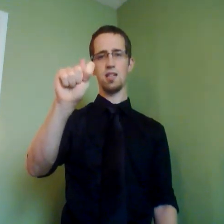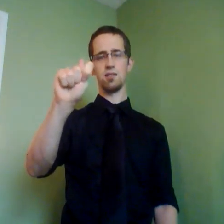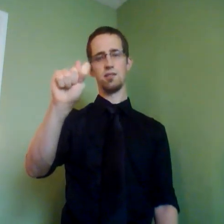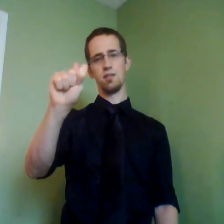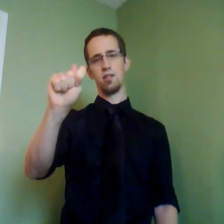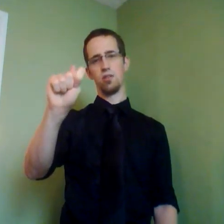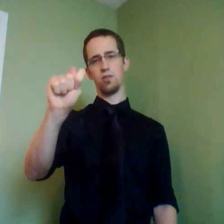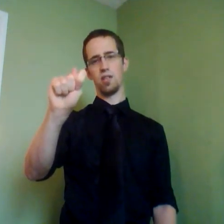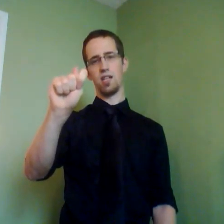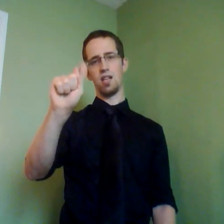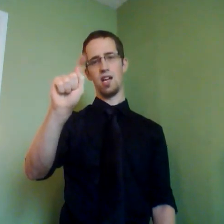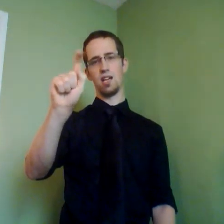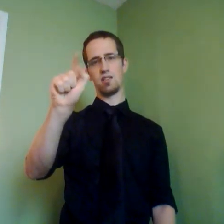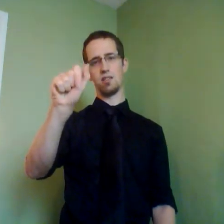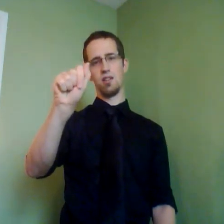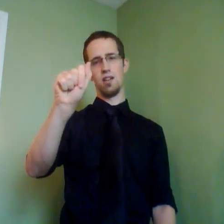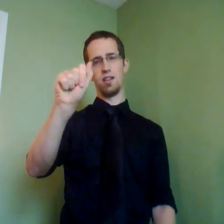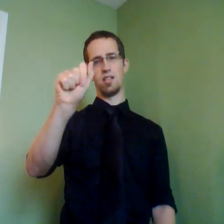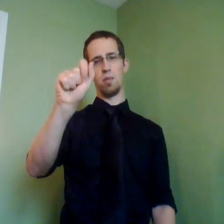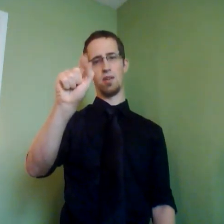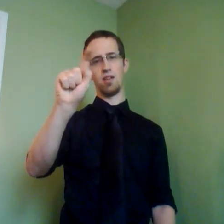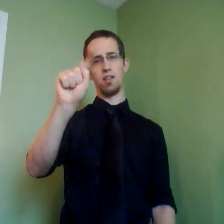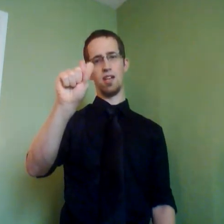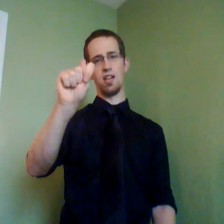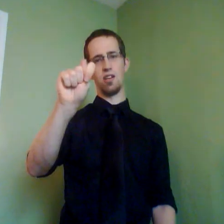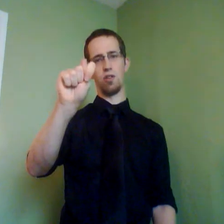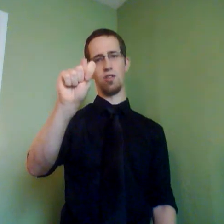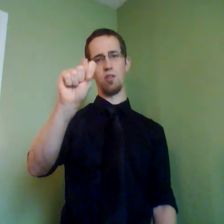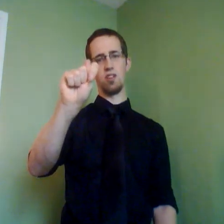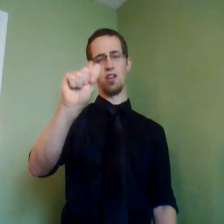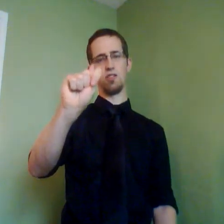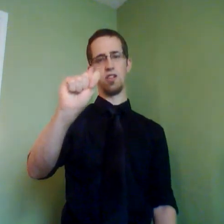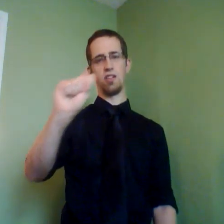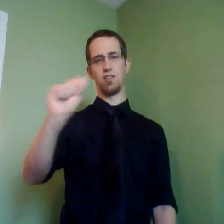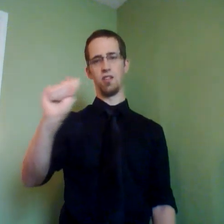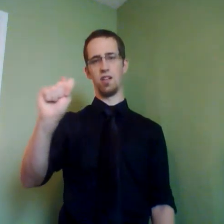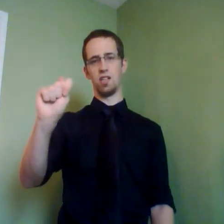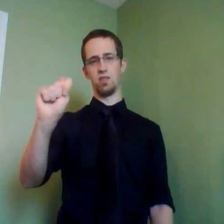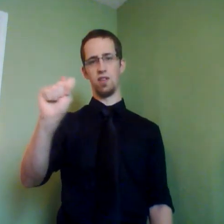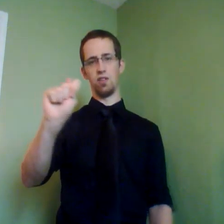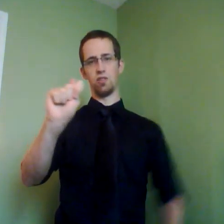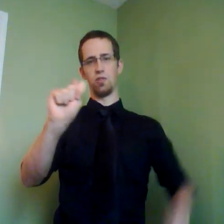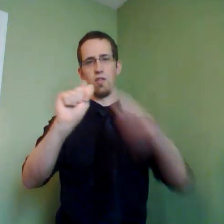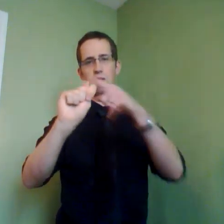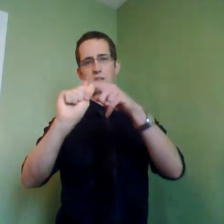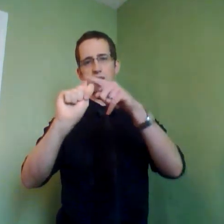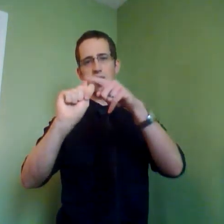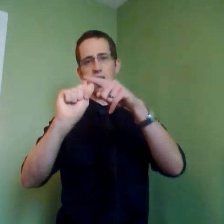T looks like an S, except that your thumb is underneath your index finger. So your thumb is sticking